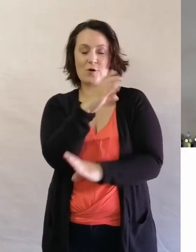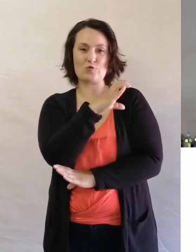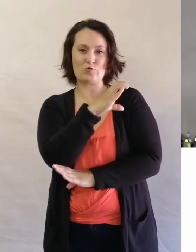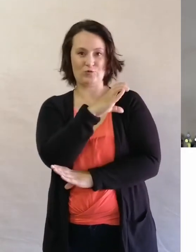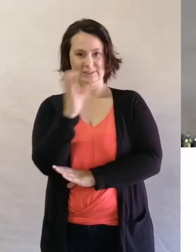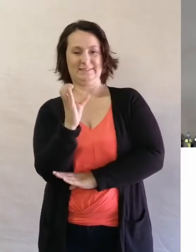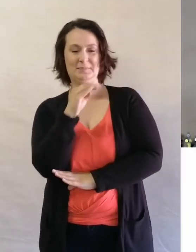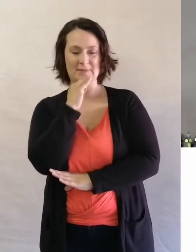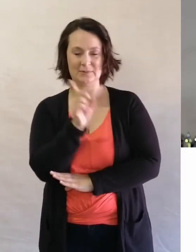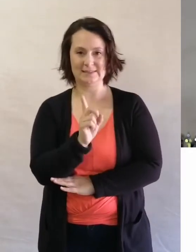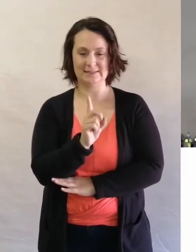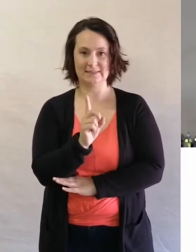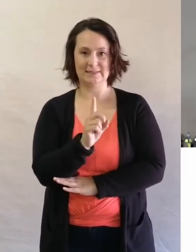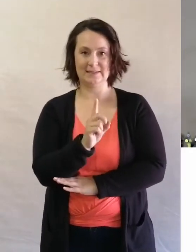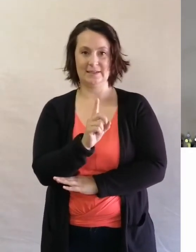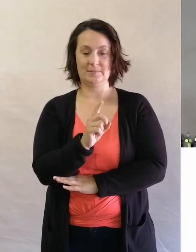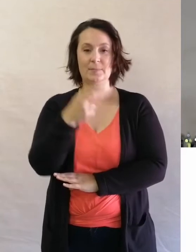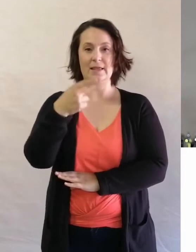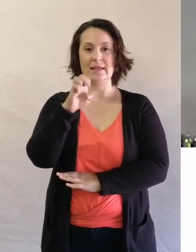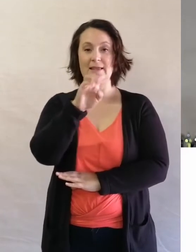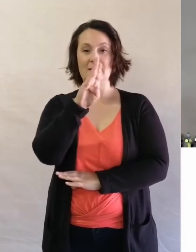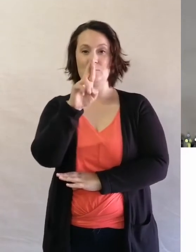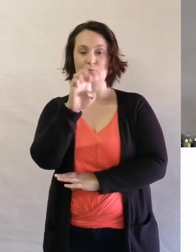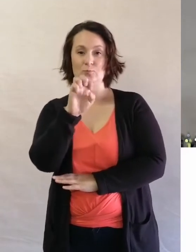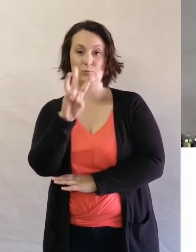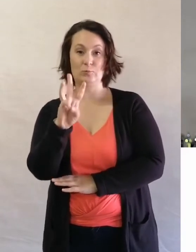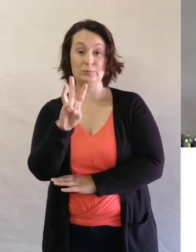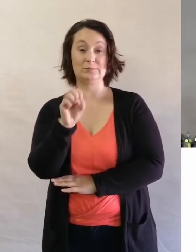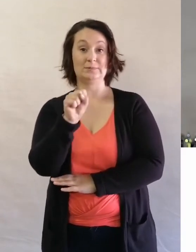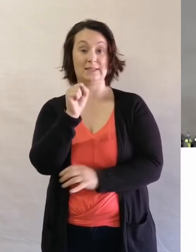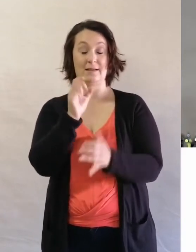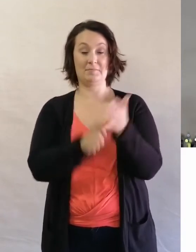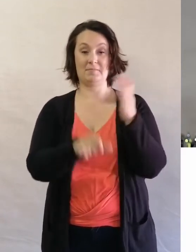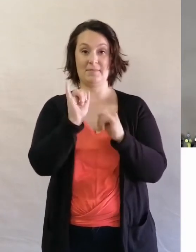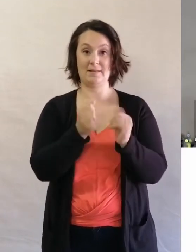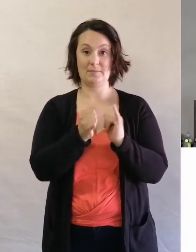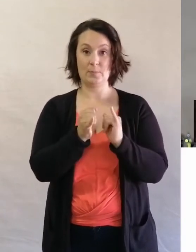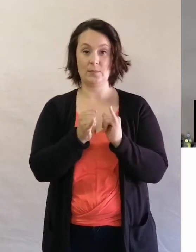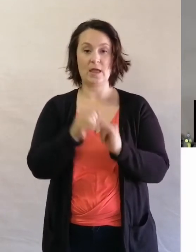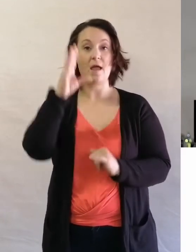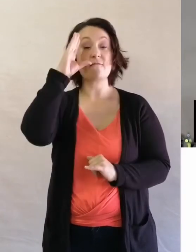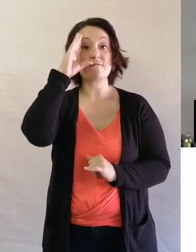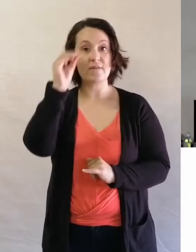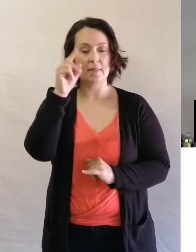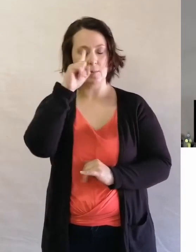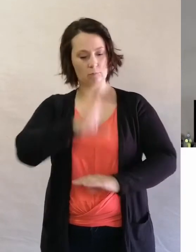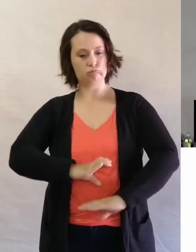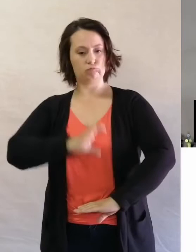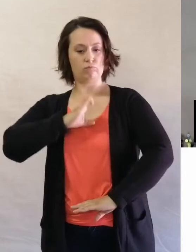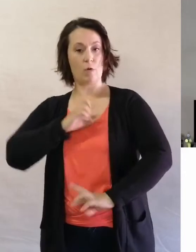is he trying to say? Well, Hebrews 11 puts it this way. Faith is confidence in what we hope